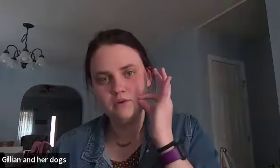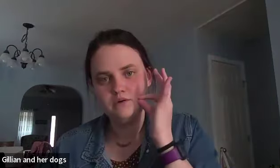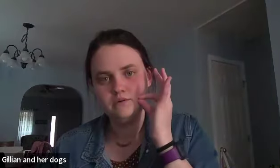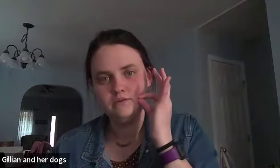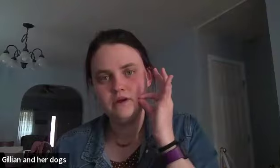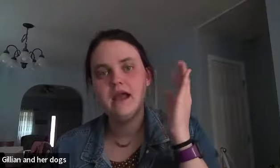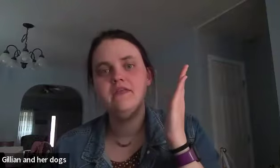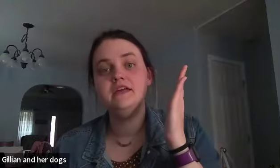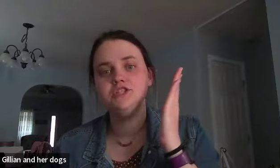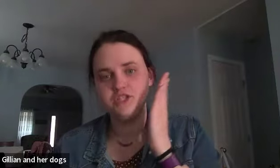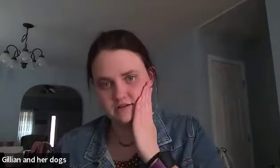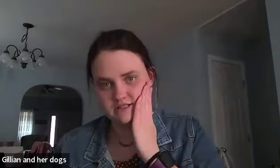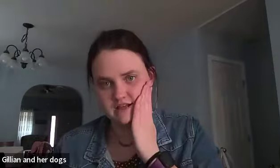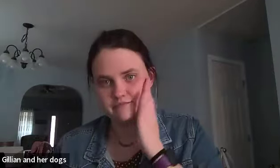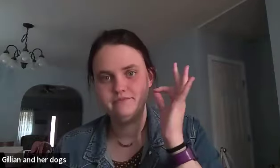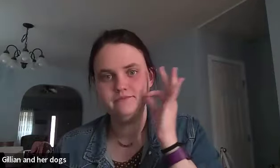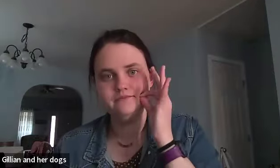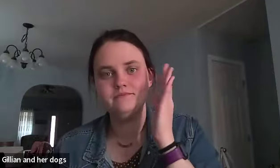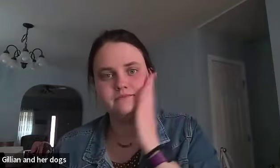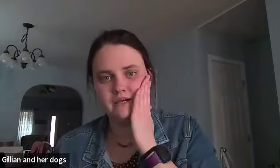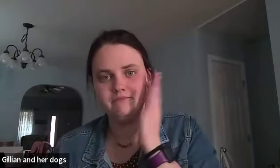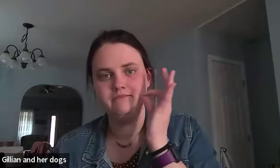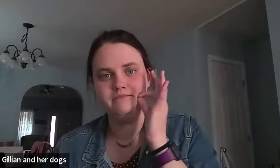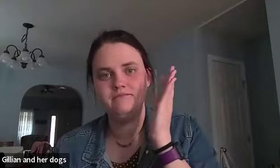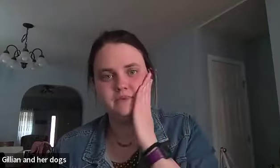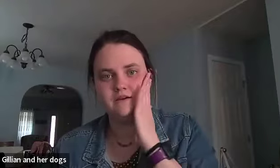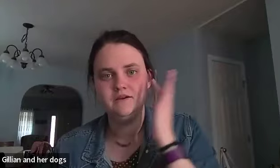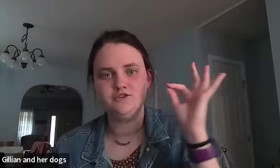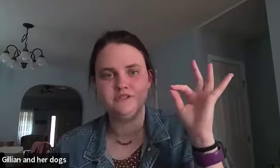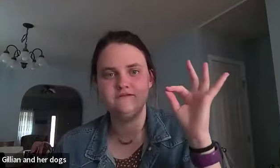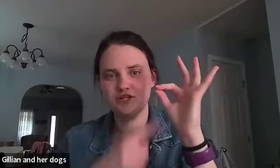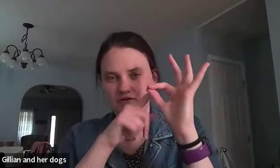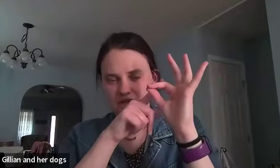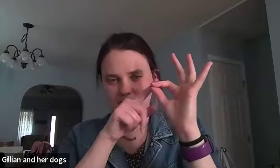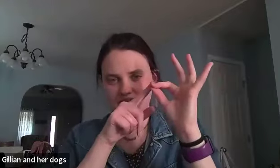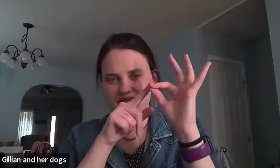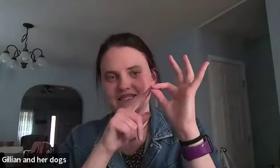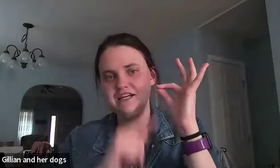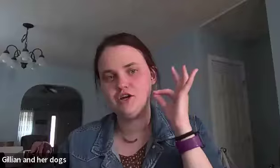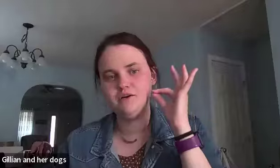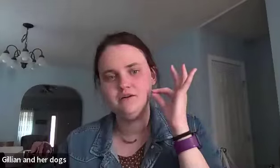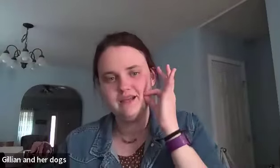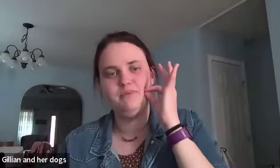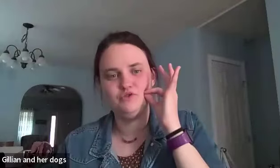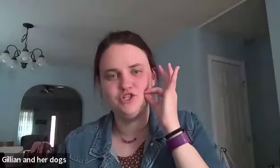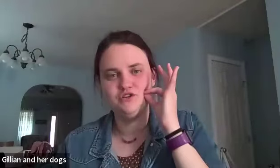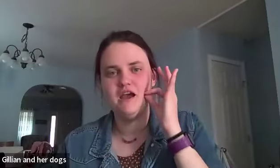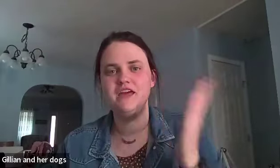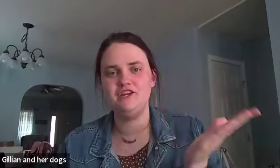poke and then gently slap. B, B. So it's the visual of this being the stinger. It pokes you and then